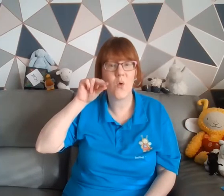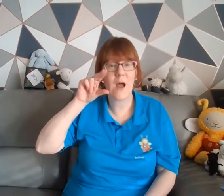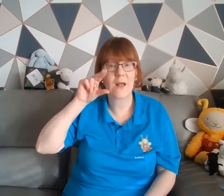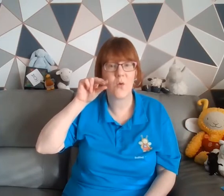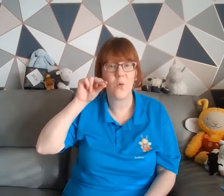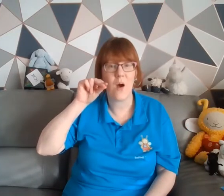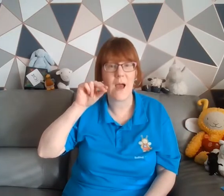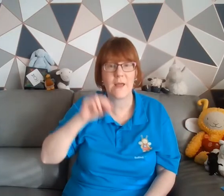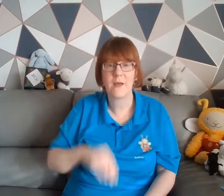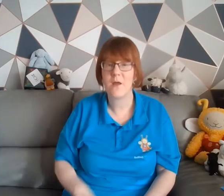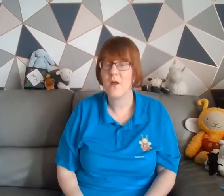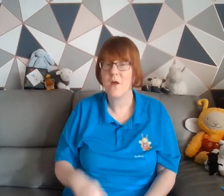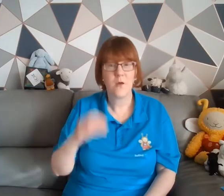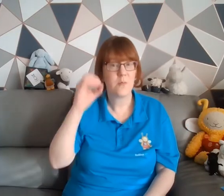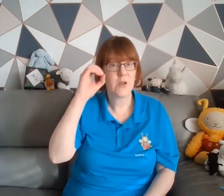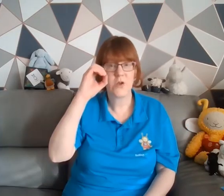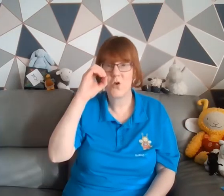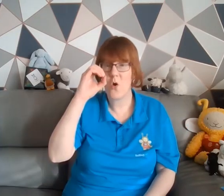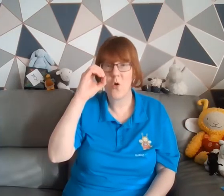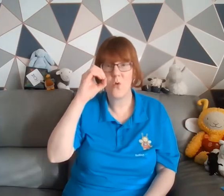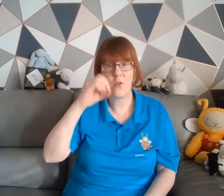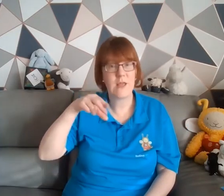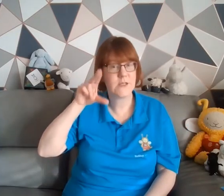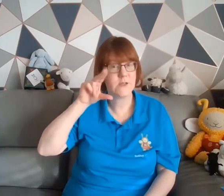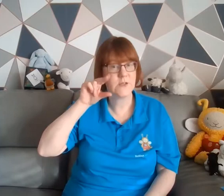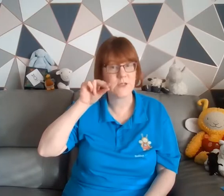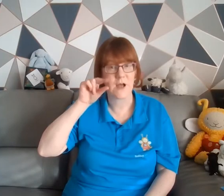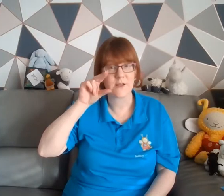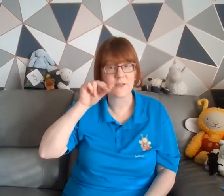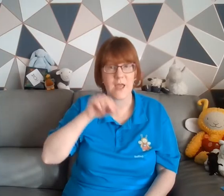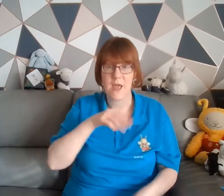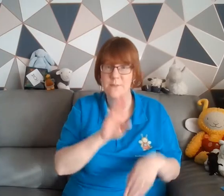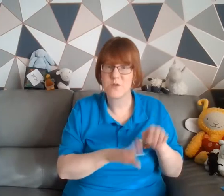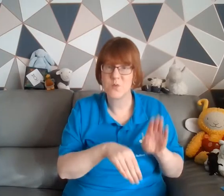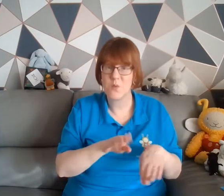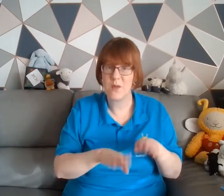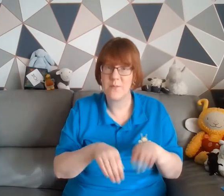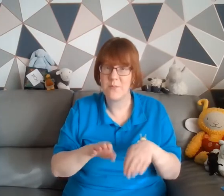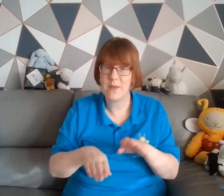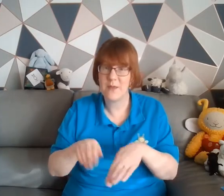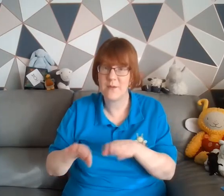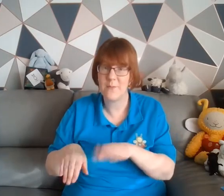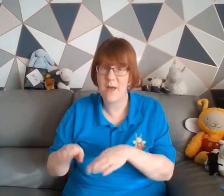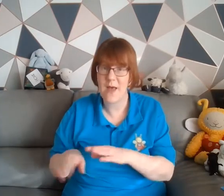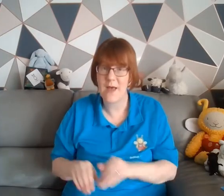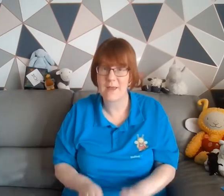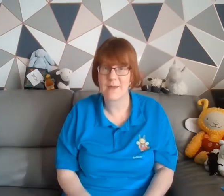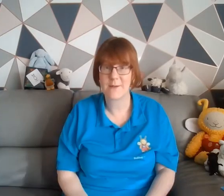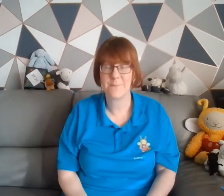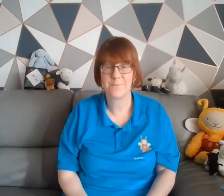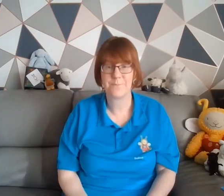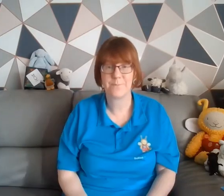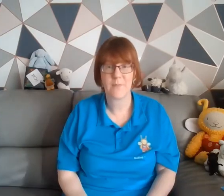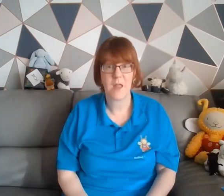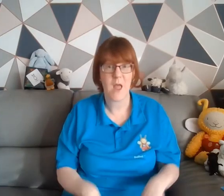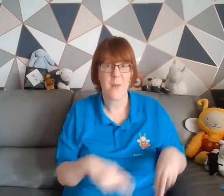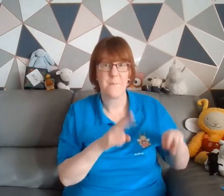quack, quack. But no little ducks came swimming back. But